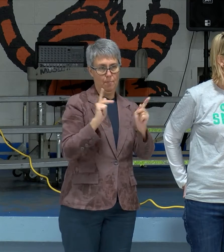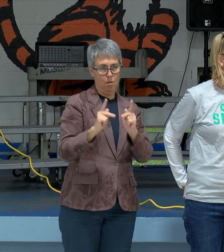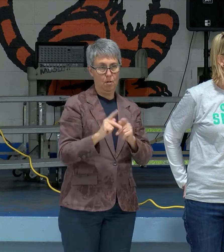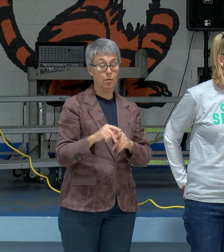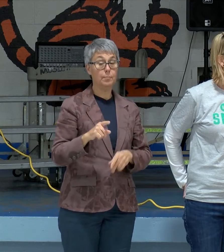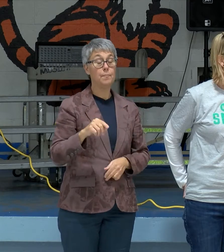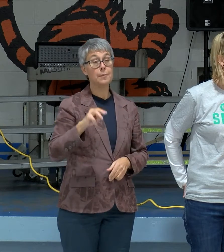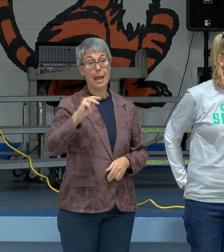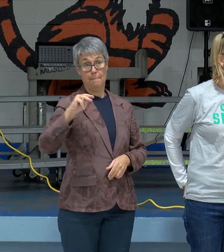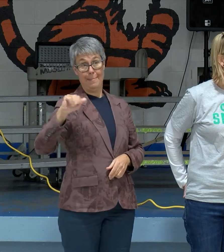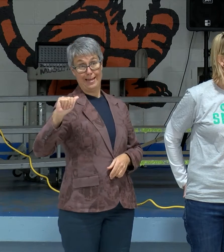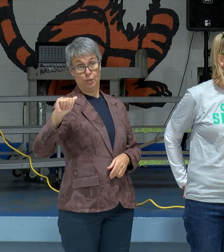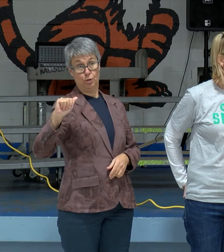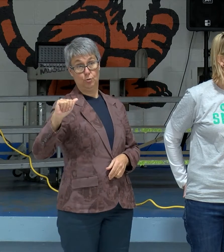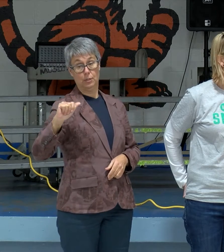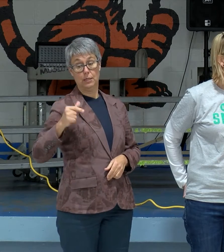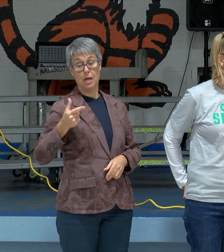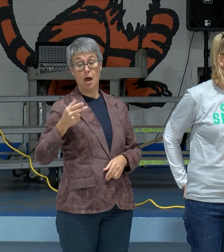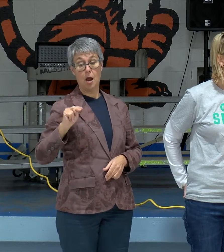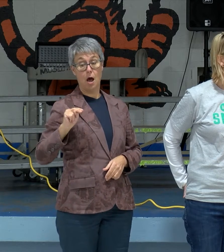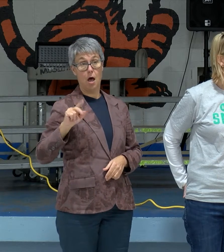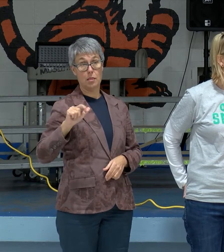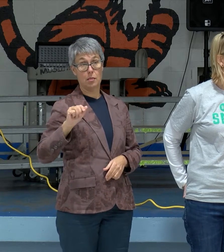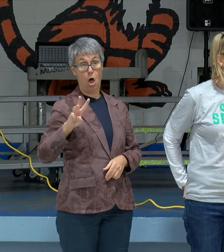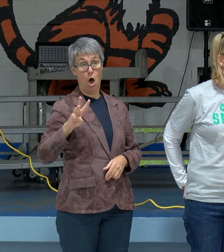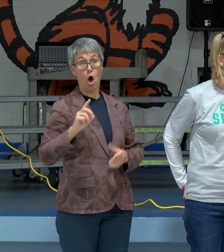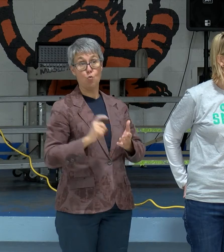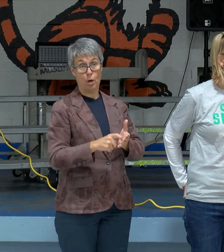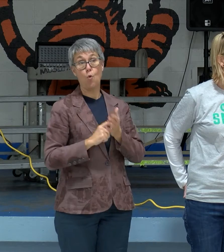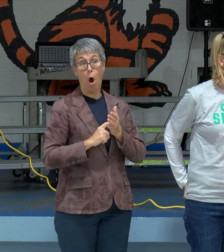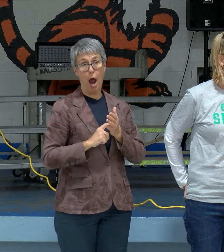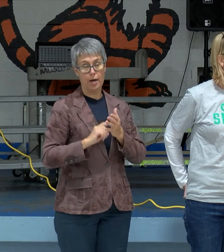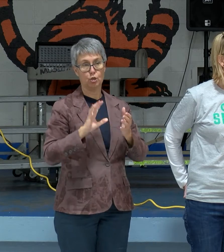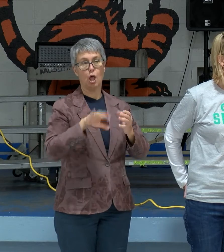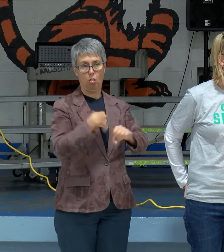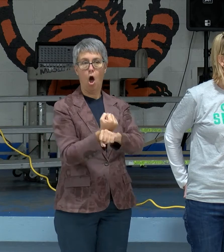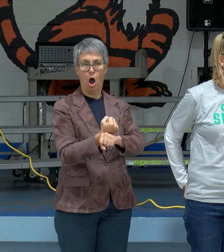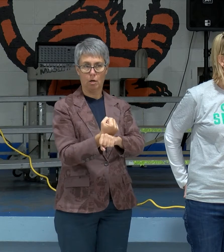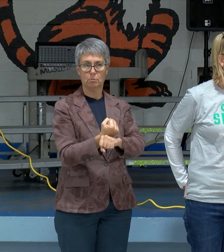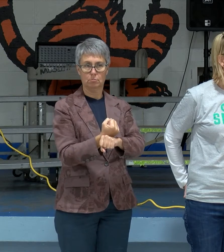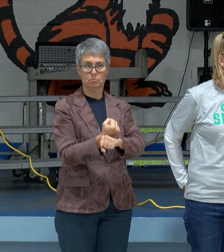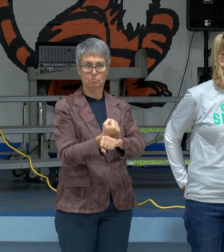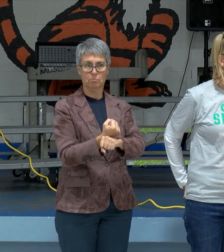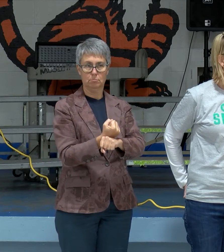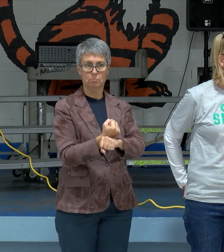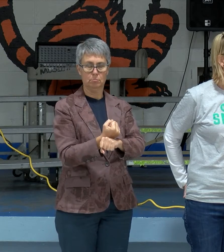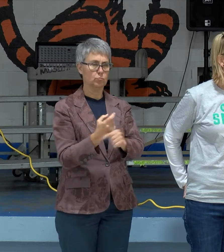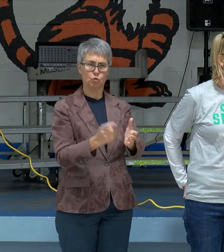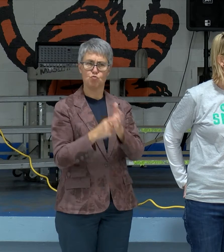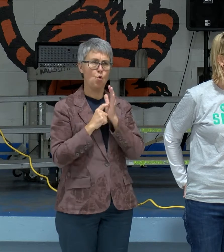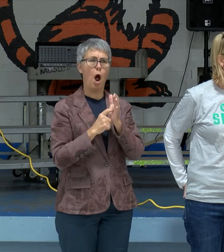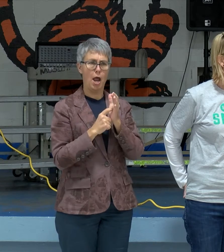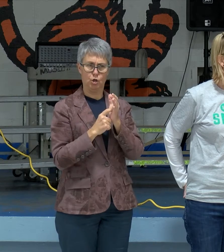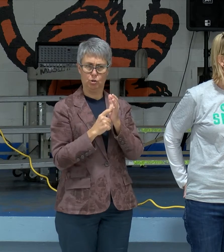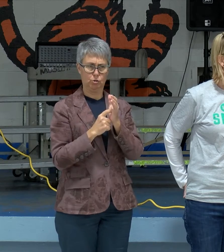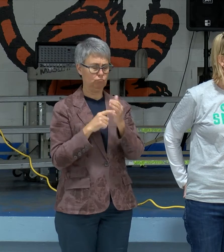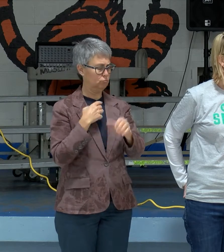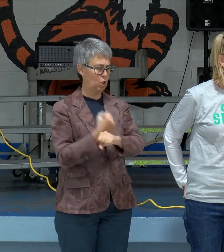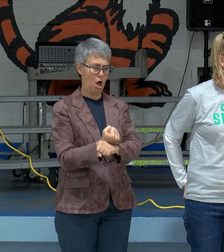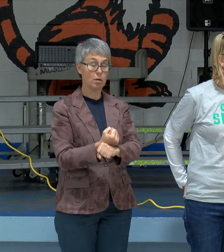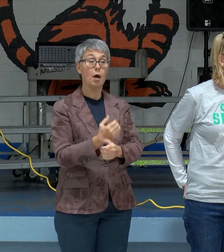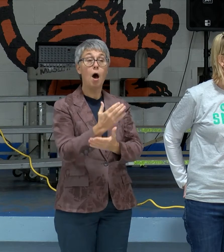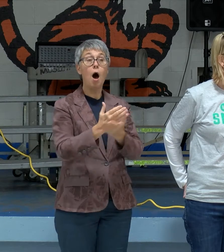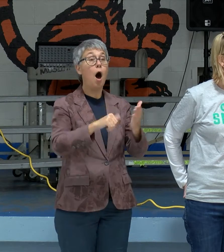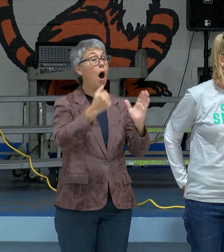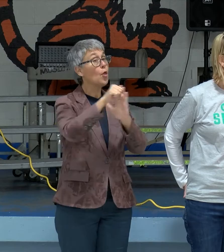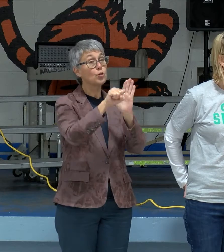in Massachusetts, the gun laws say that your guns have to be stored, locked, and secured. And unaccessible. Other states